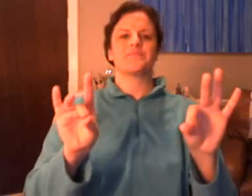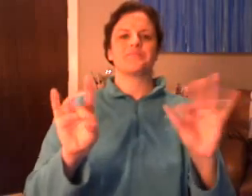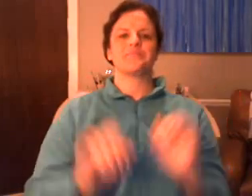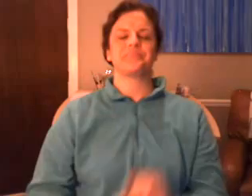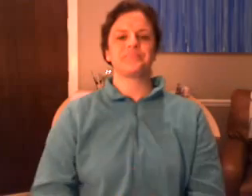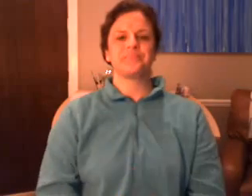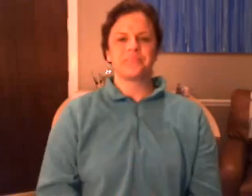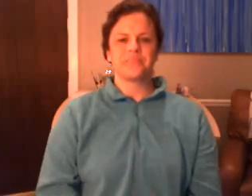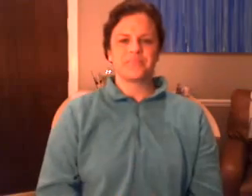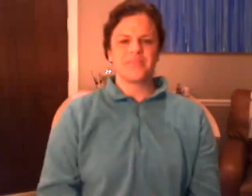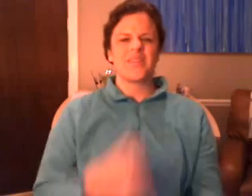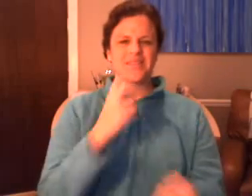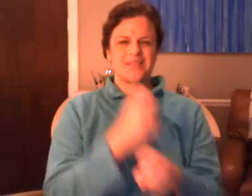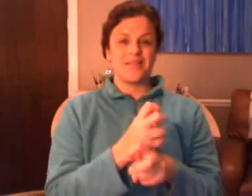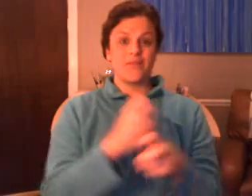Let's do some harder problems.